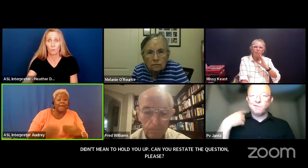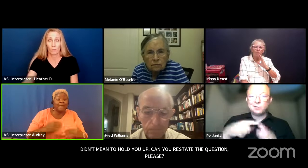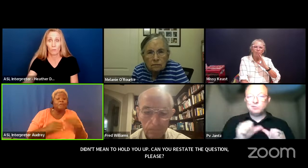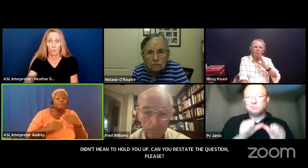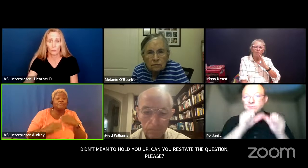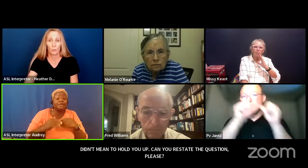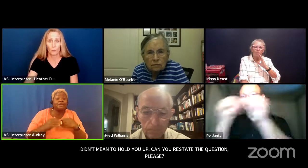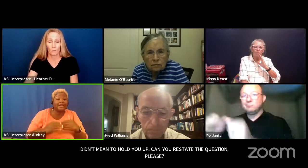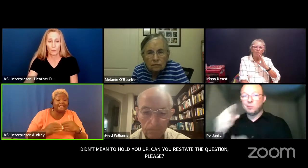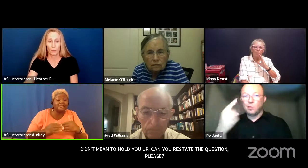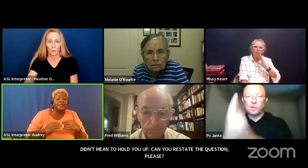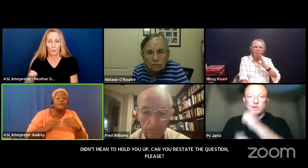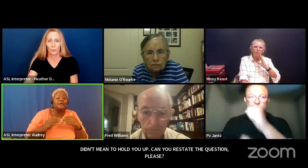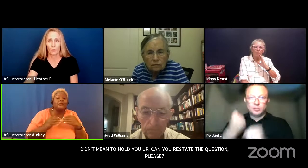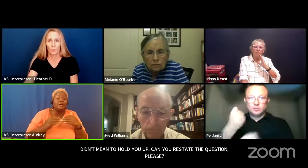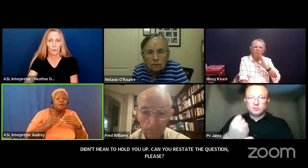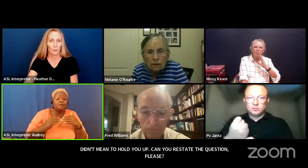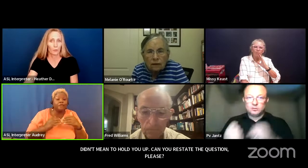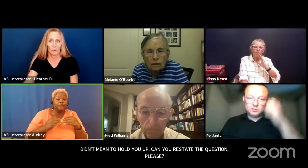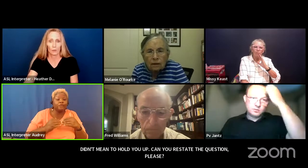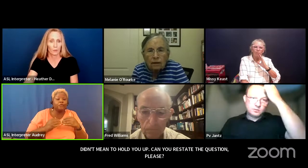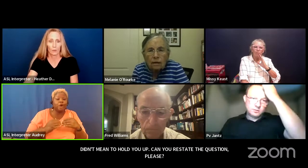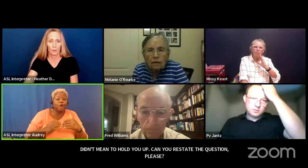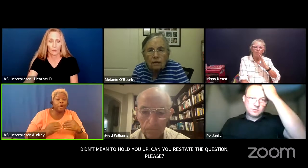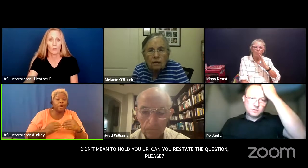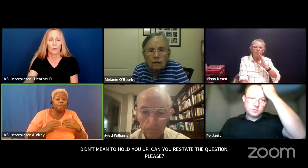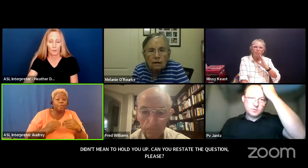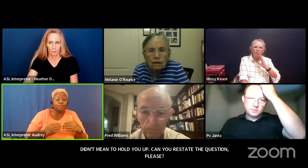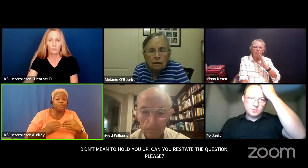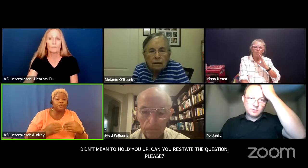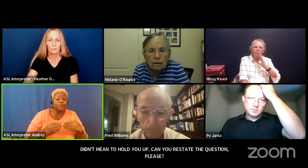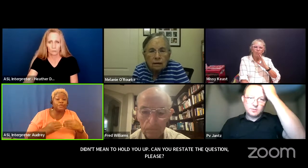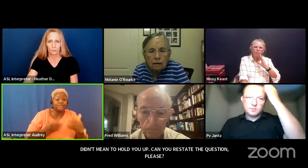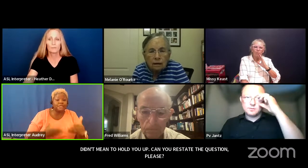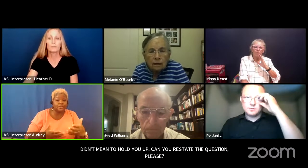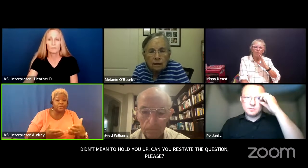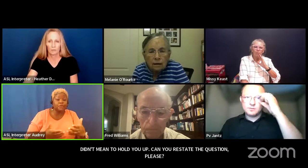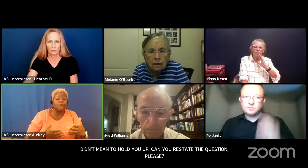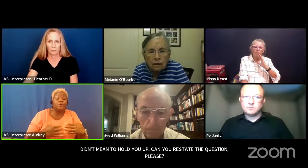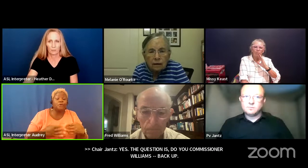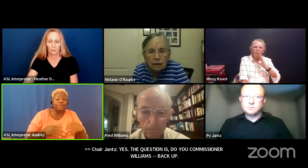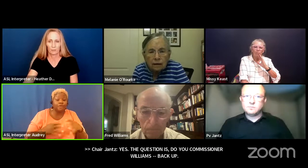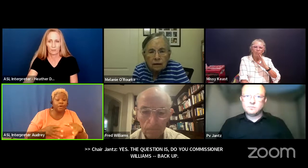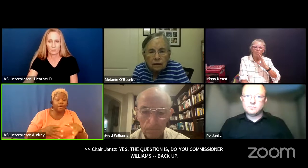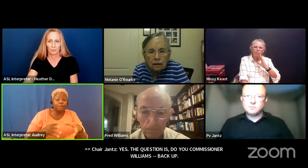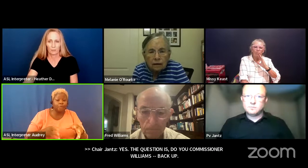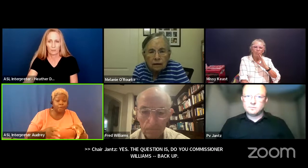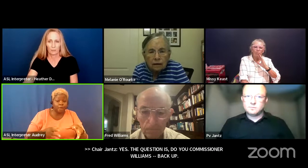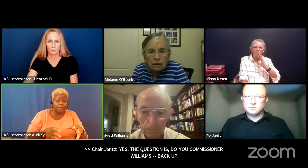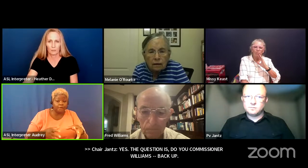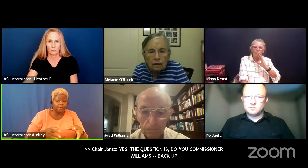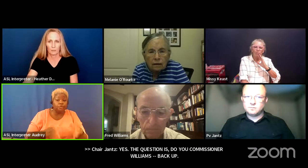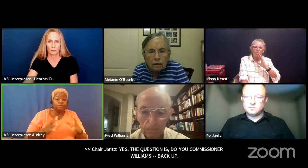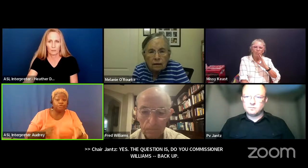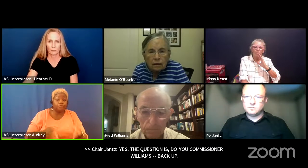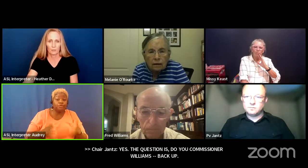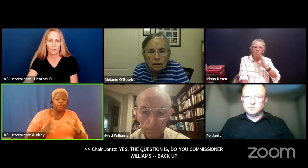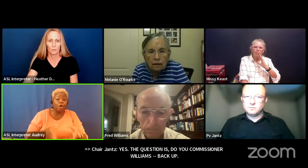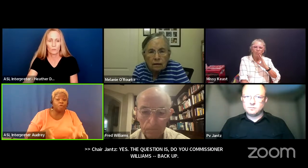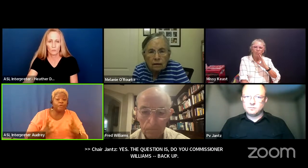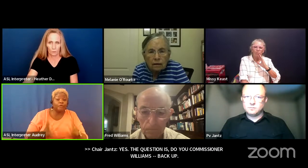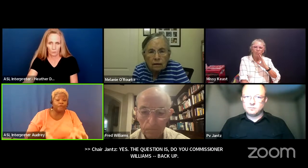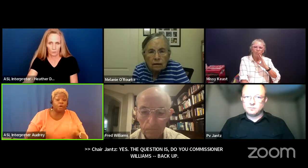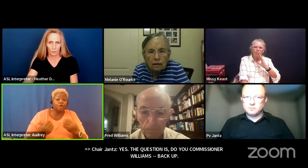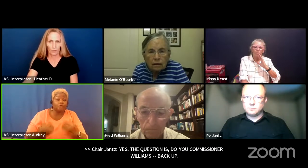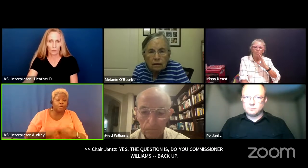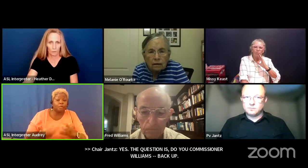well, back up, Commissioner Keys withdrew her motion to continue with the current board. Do you